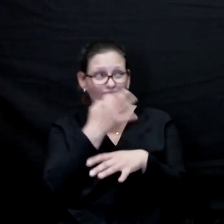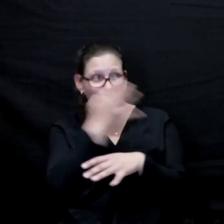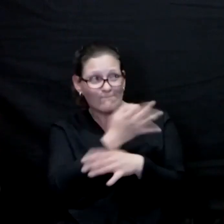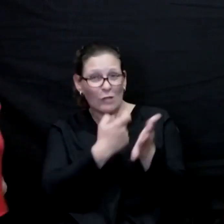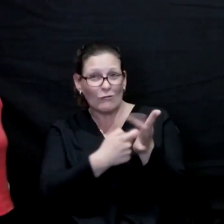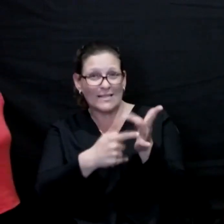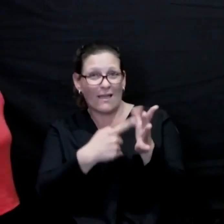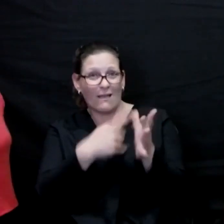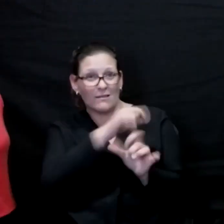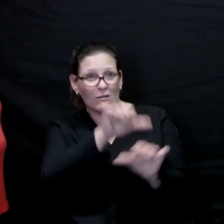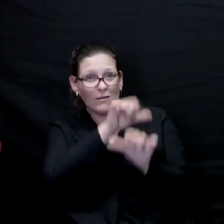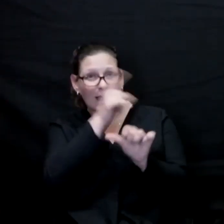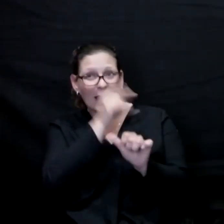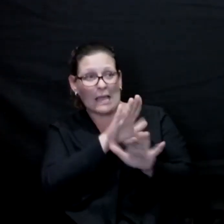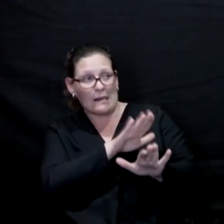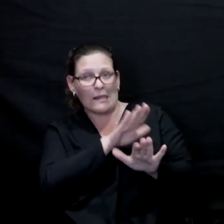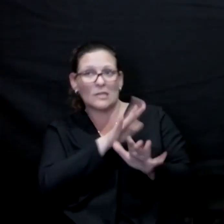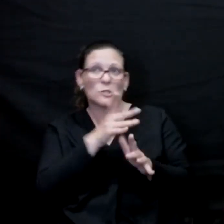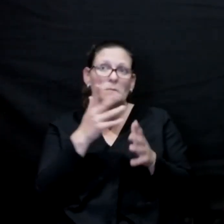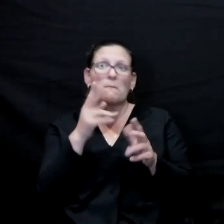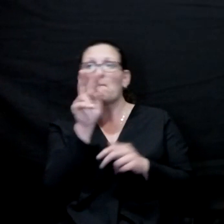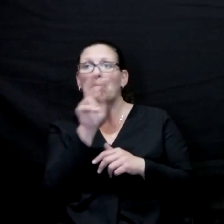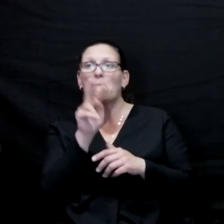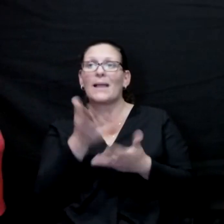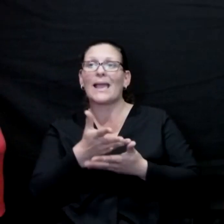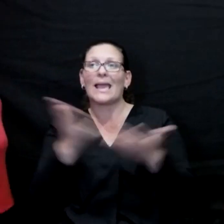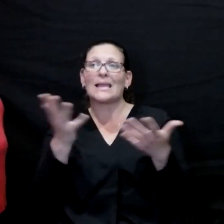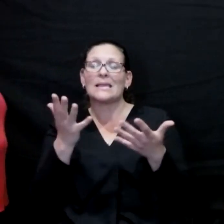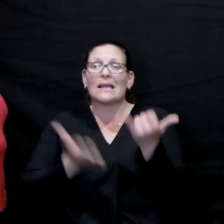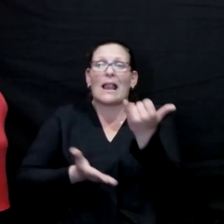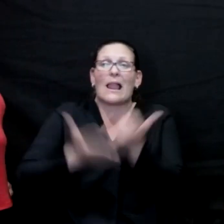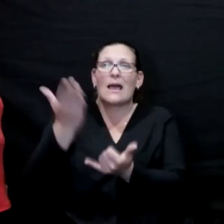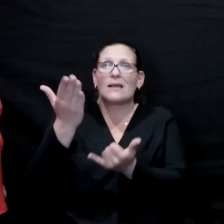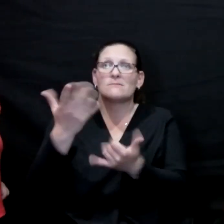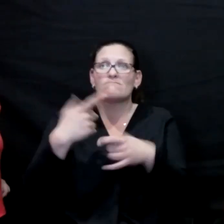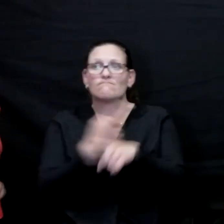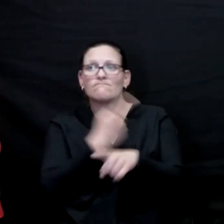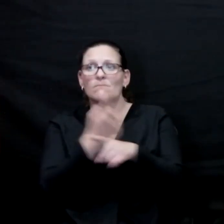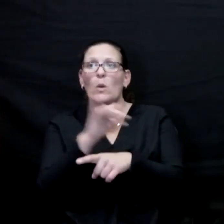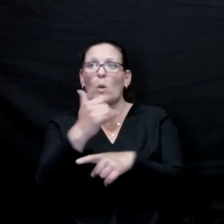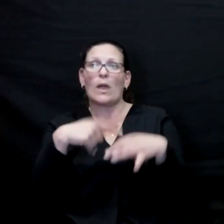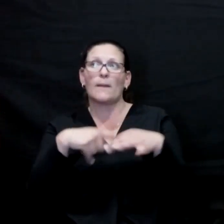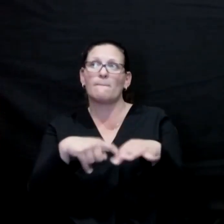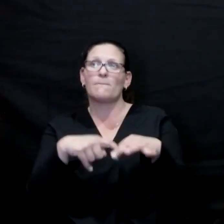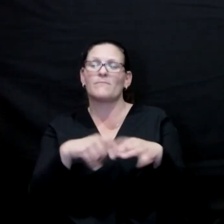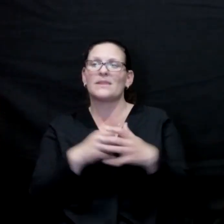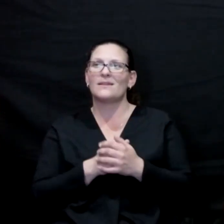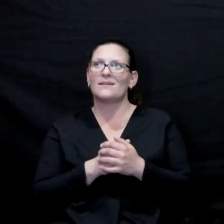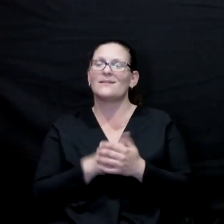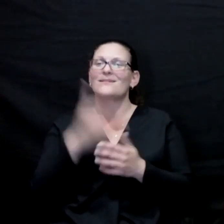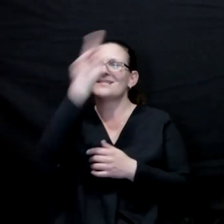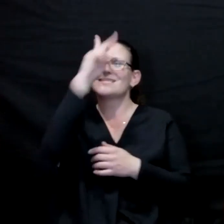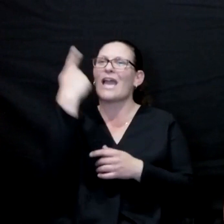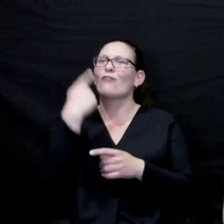any final questions or comments. You could sing, Grace. Sorry? You